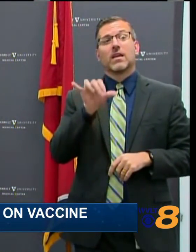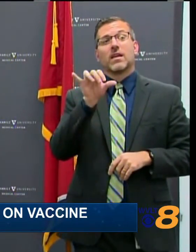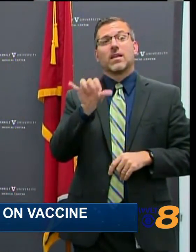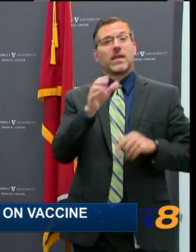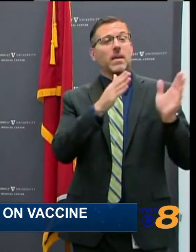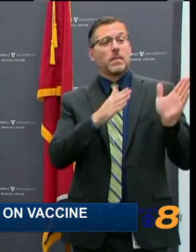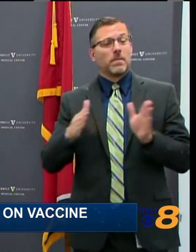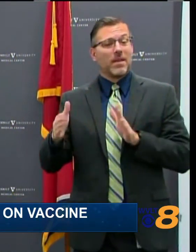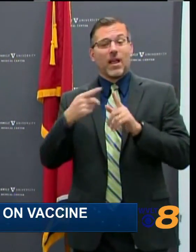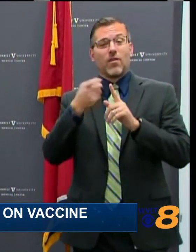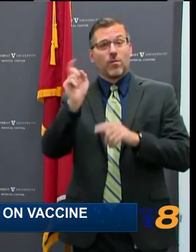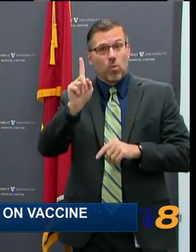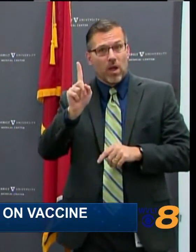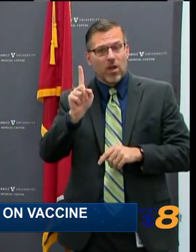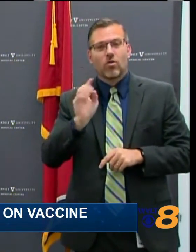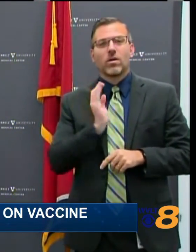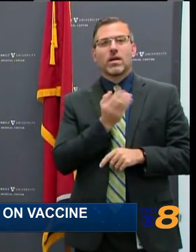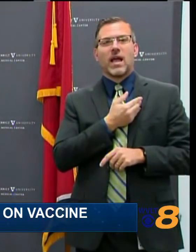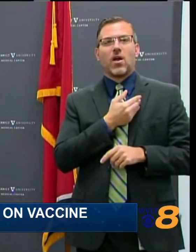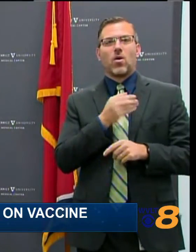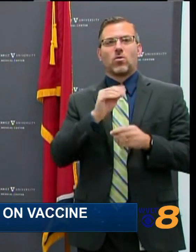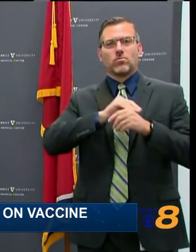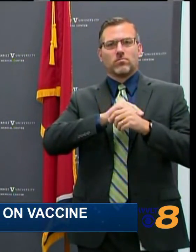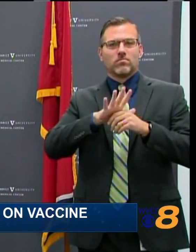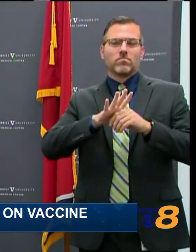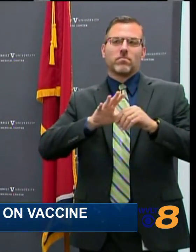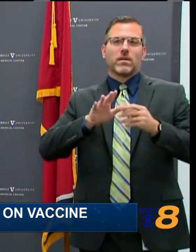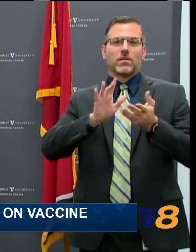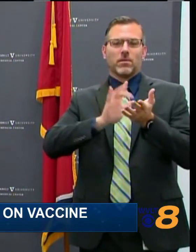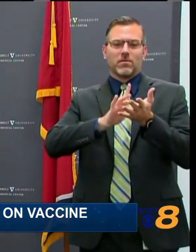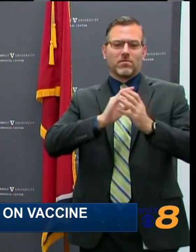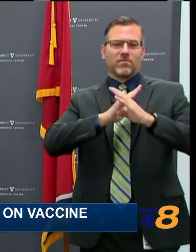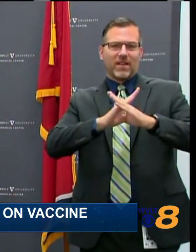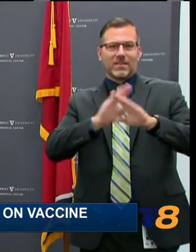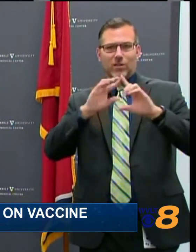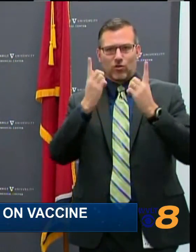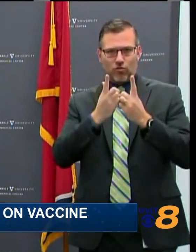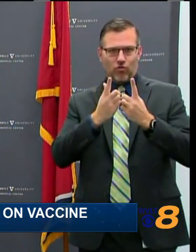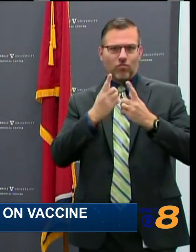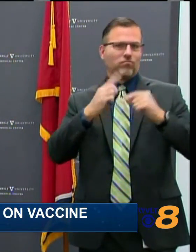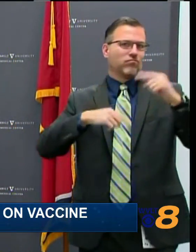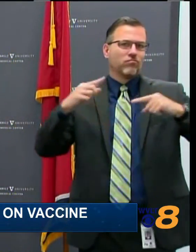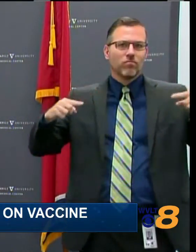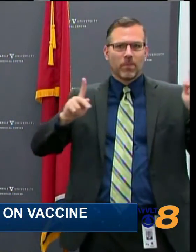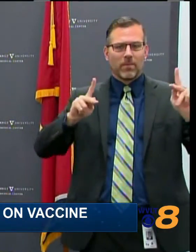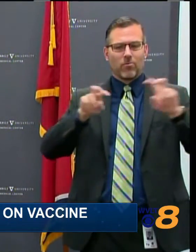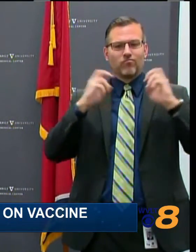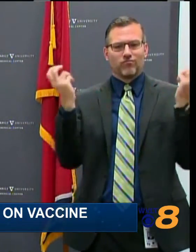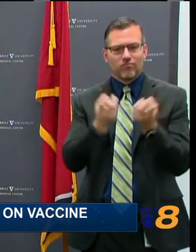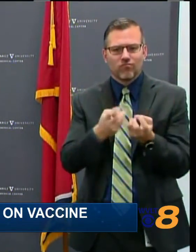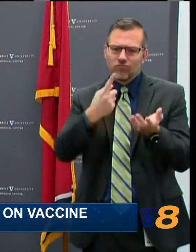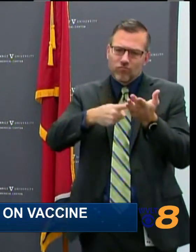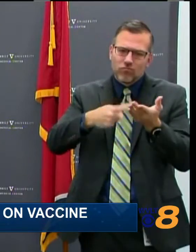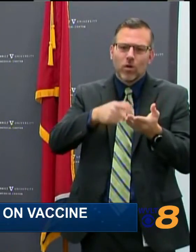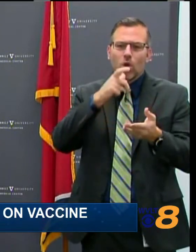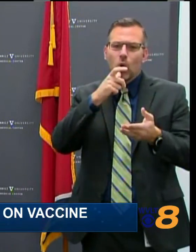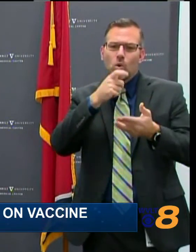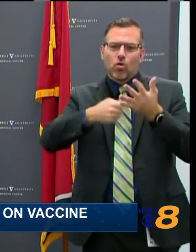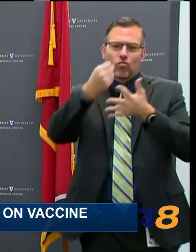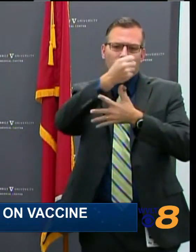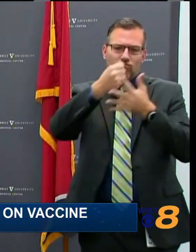our pandemic vaccine stakeholder group. It's been a large and diverse group of folks who have provided input not only on prioritization, but also